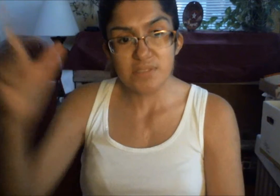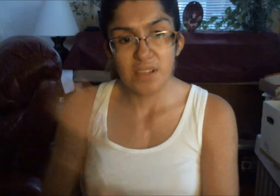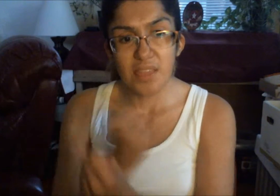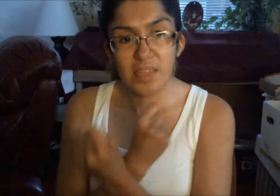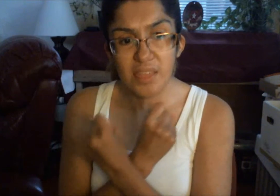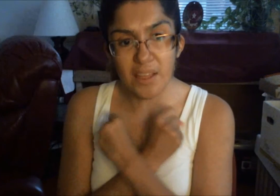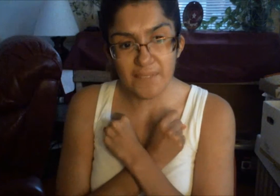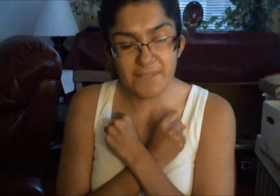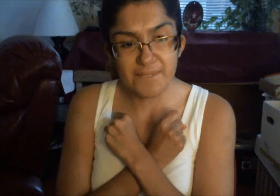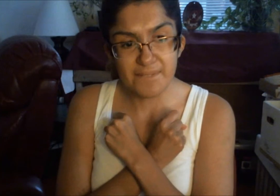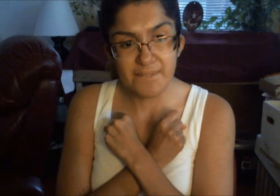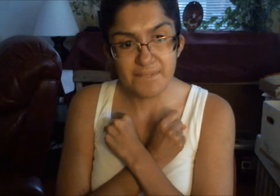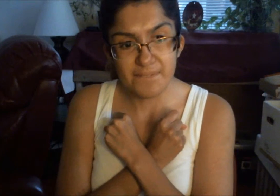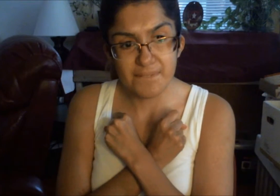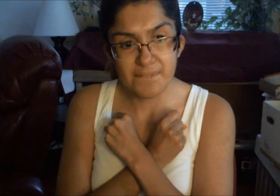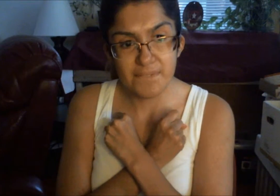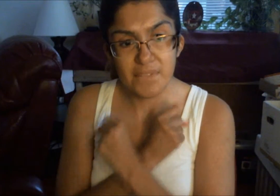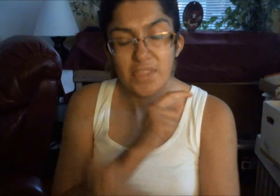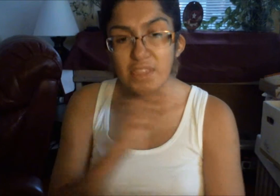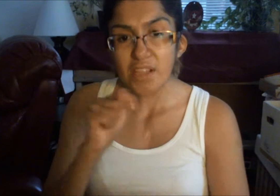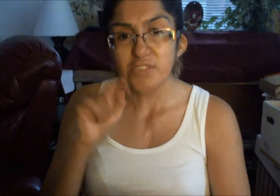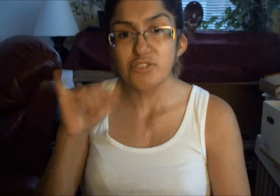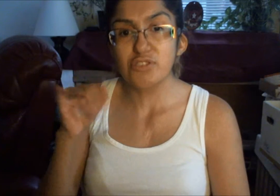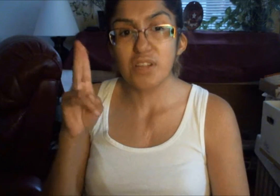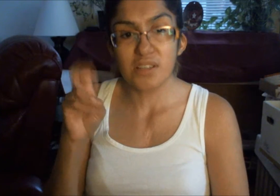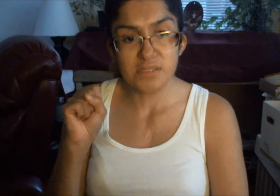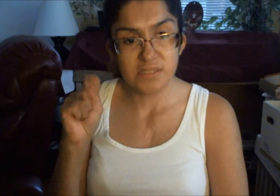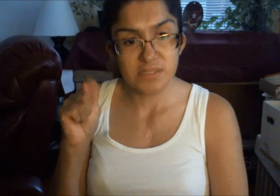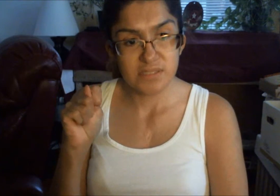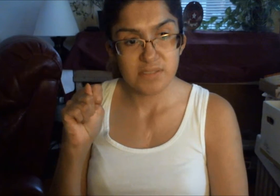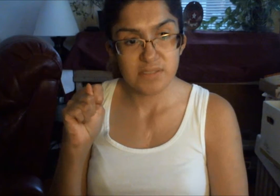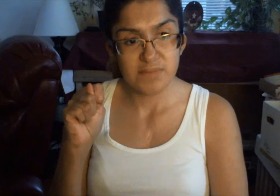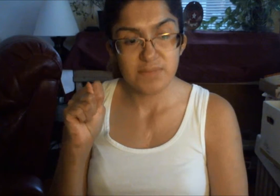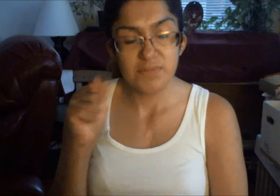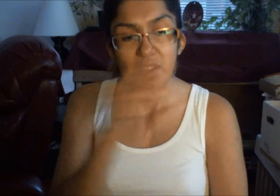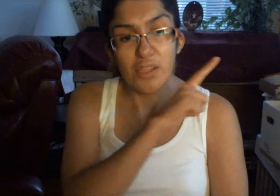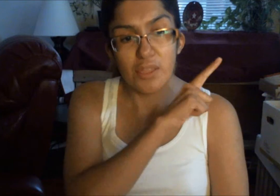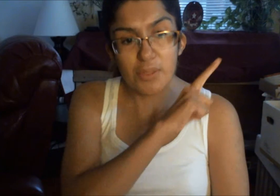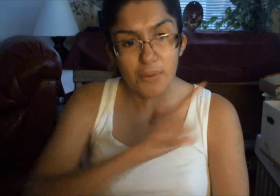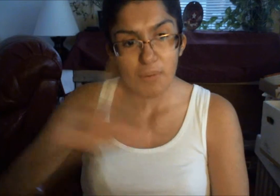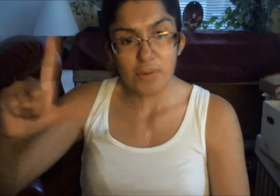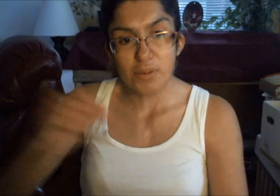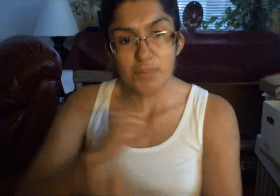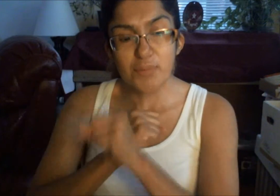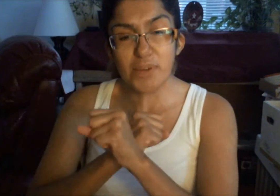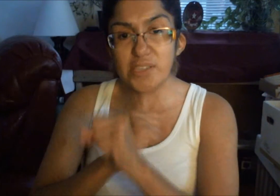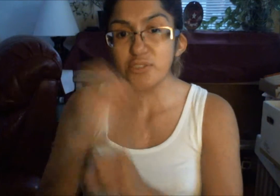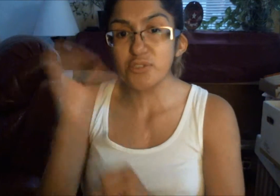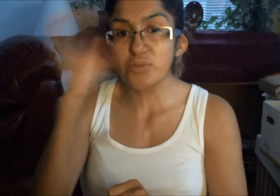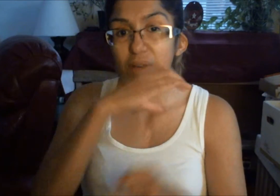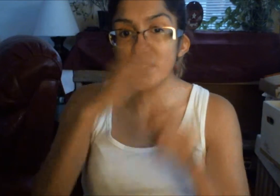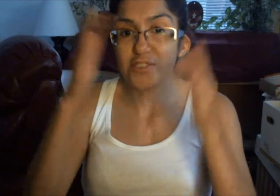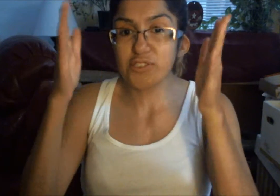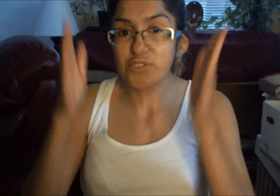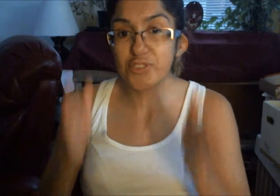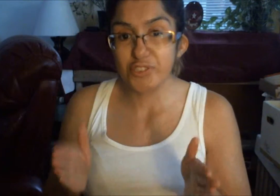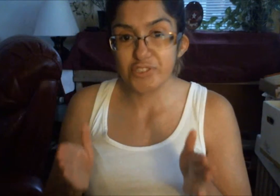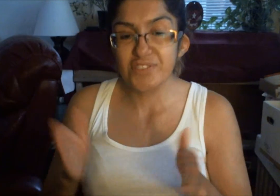you. Allergy medicine not working? Try Nasacort. It relieves the worst nasal allergy symptoms, even congestion. Plus,